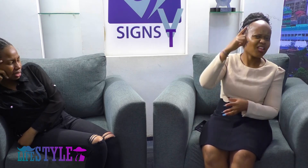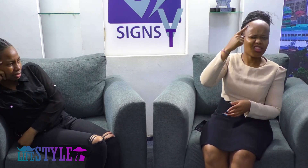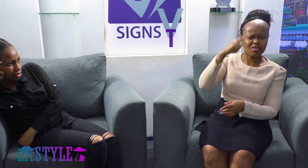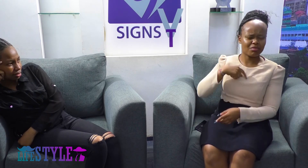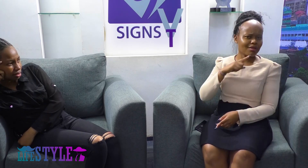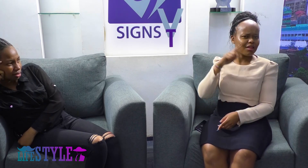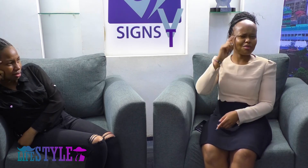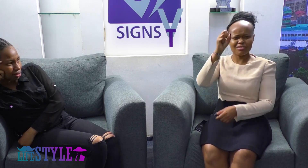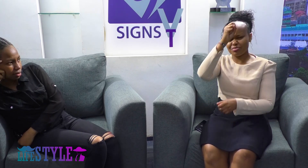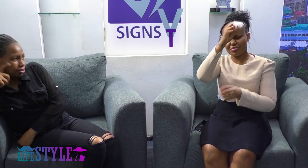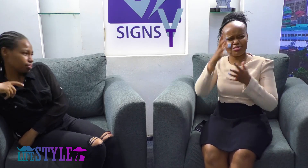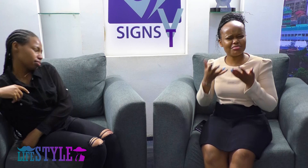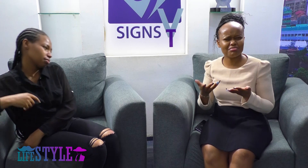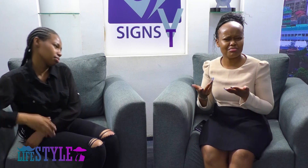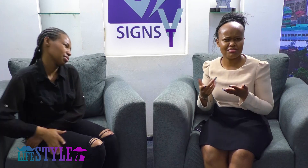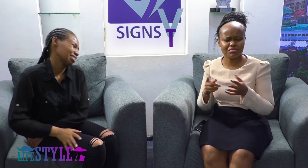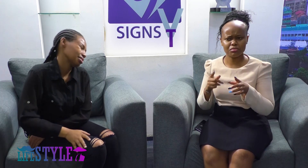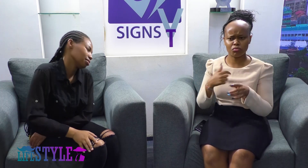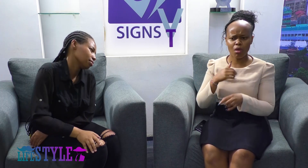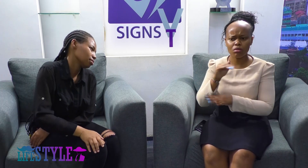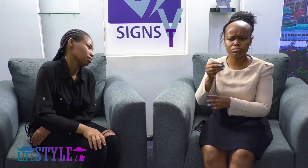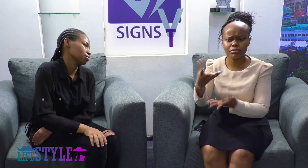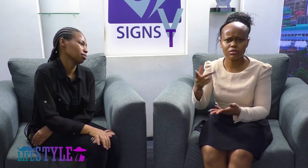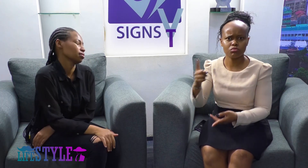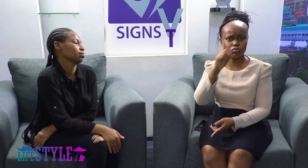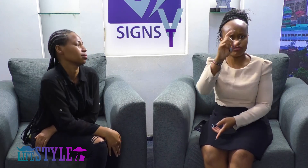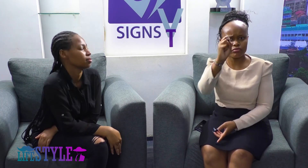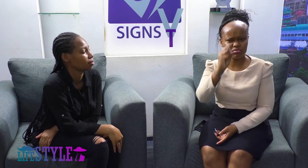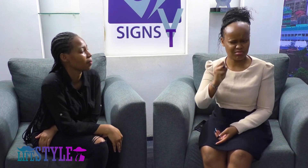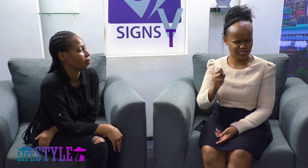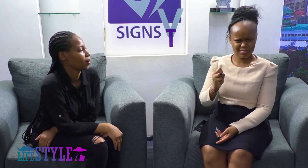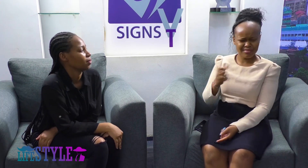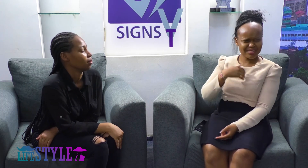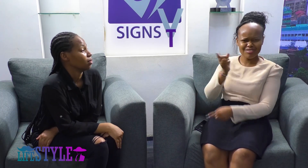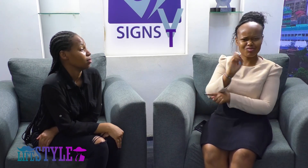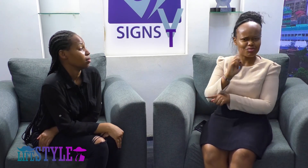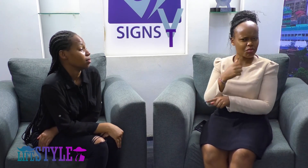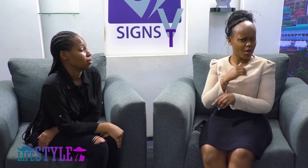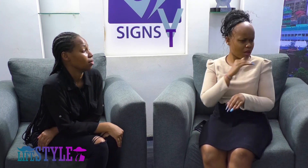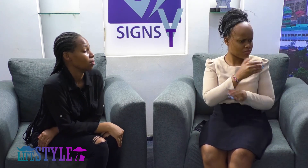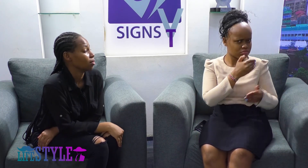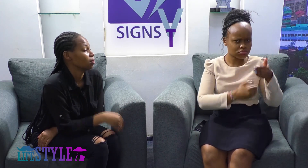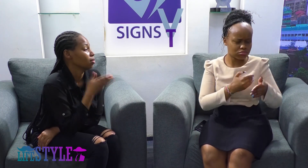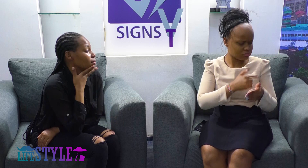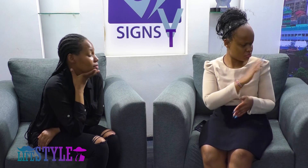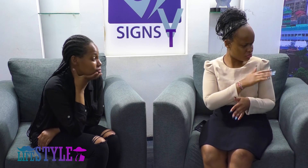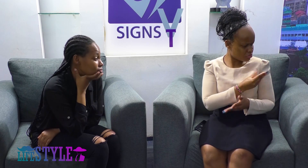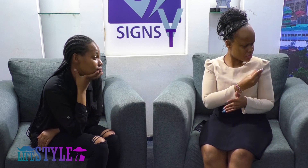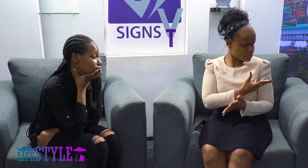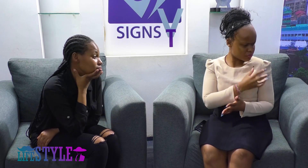are misinform me about the fare, because if I ask, they tell me maybe it's 150, but